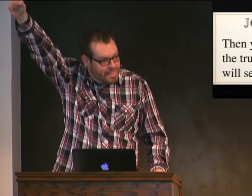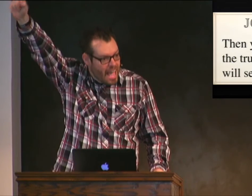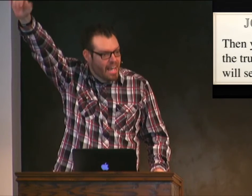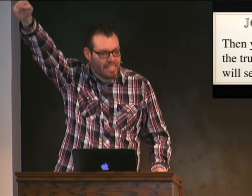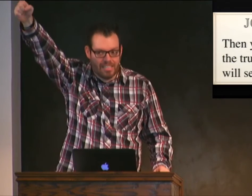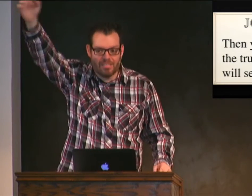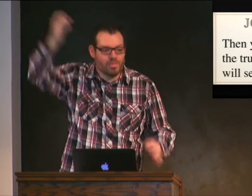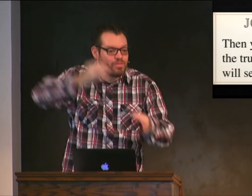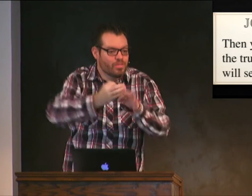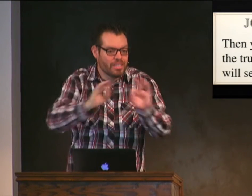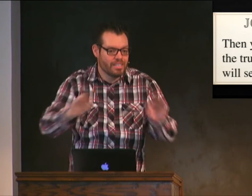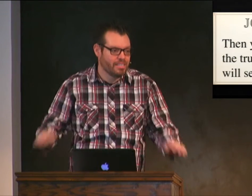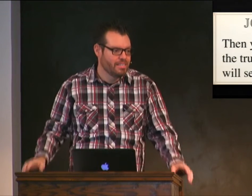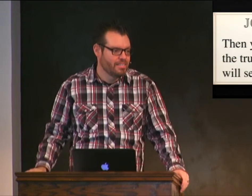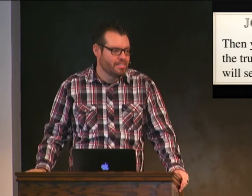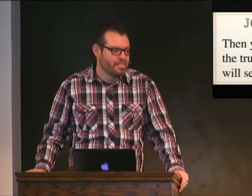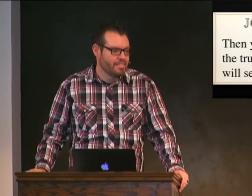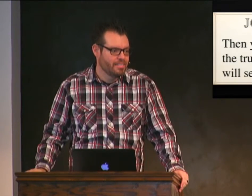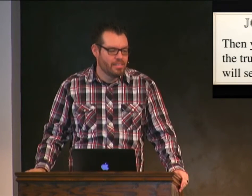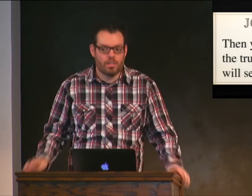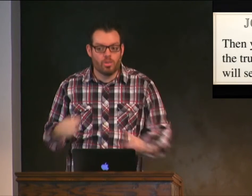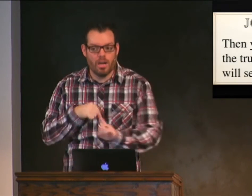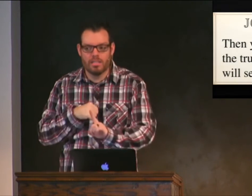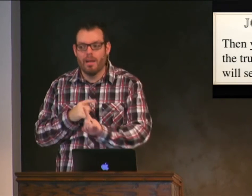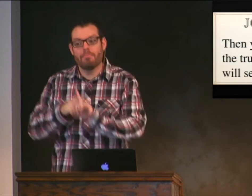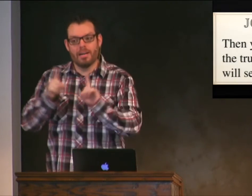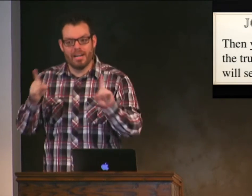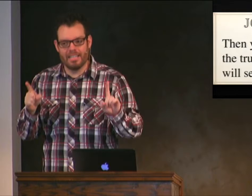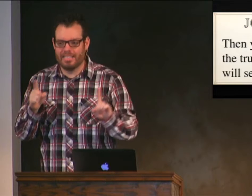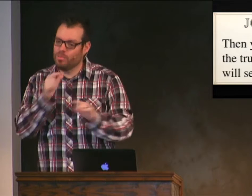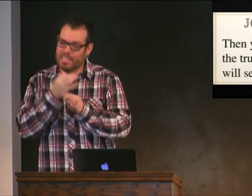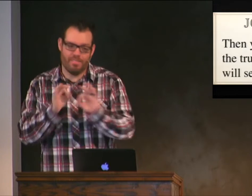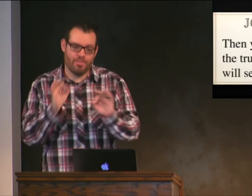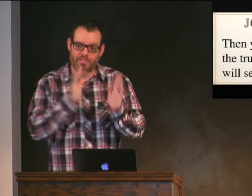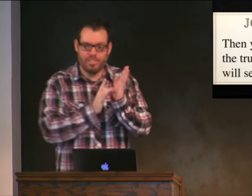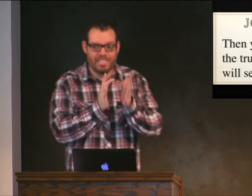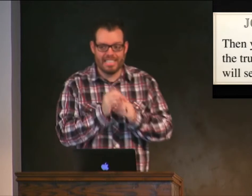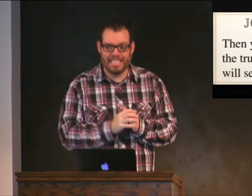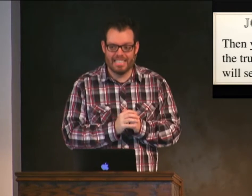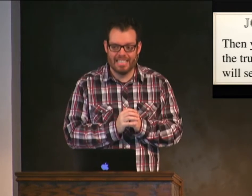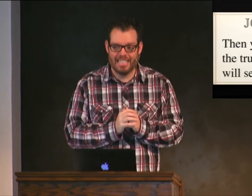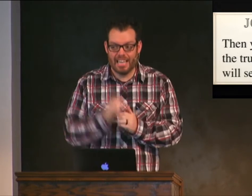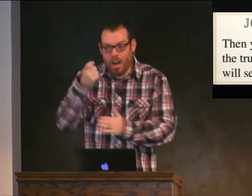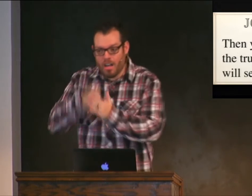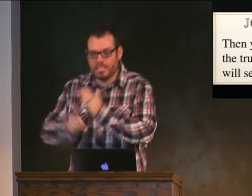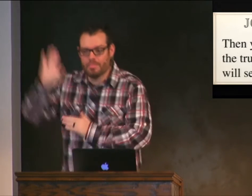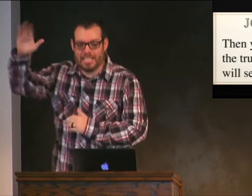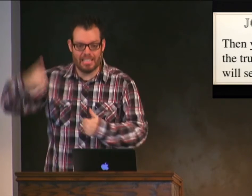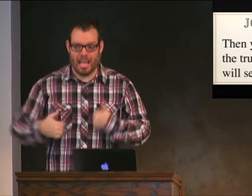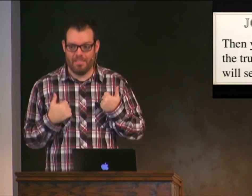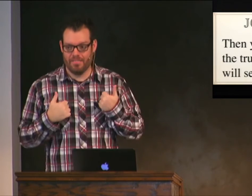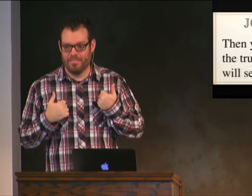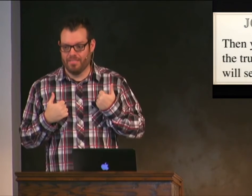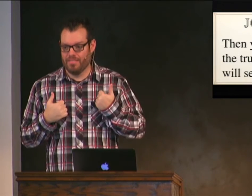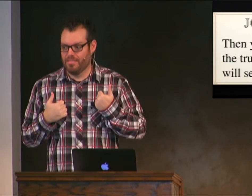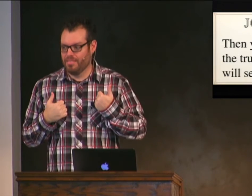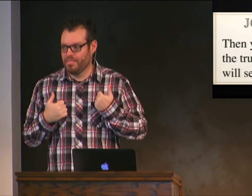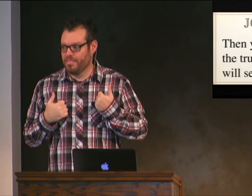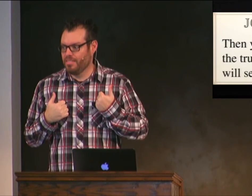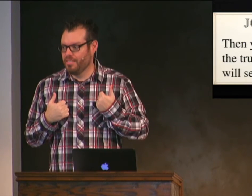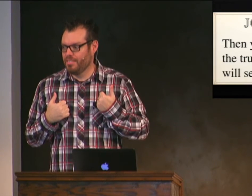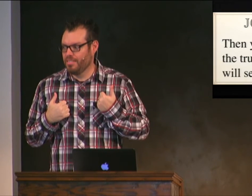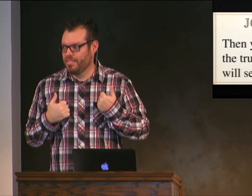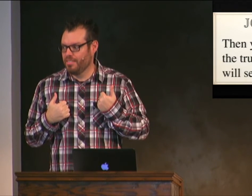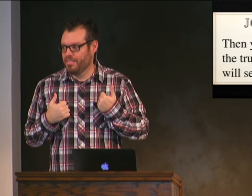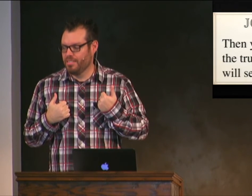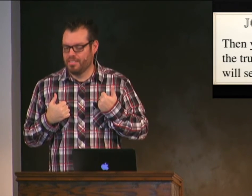But that gift was free. True. But it was not free for Jesus. It cost him his life